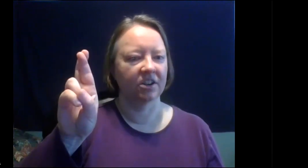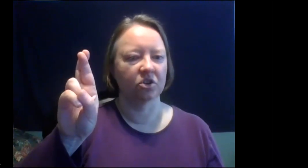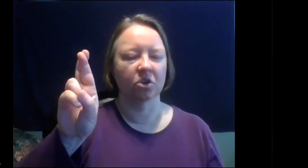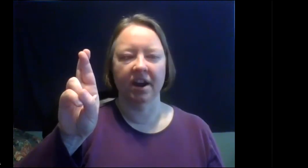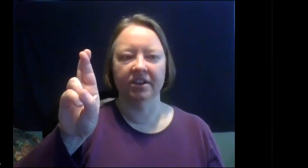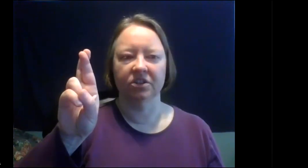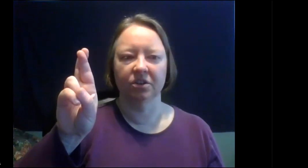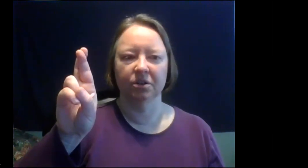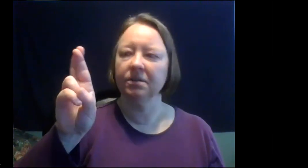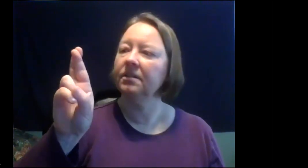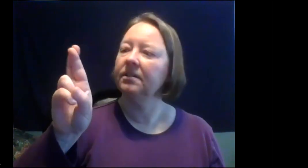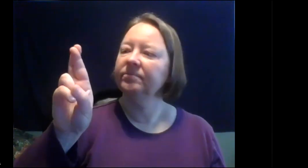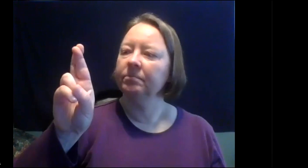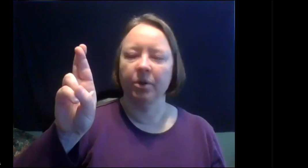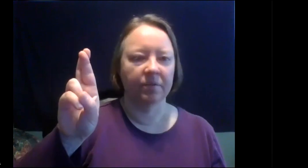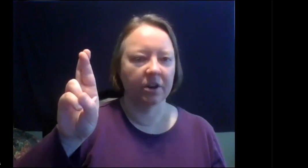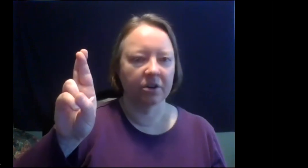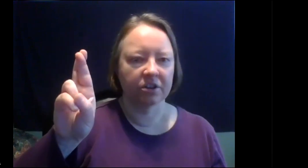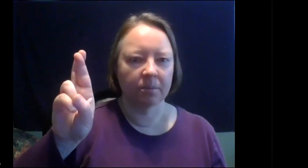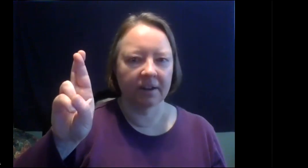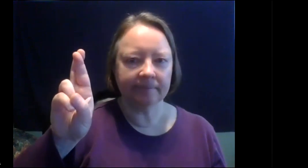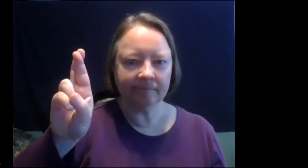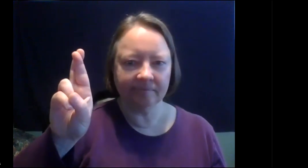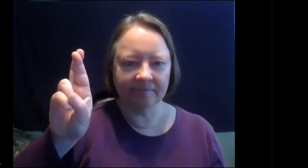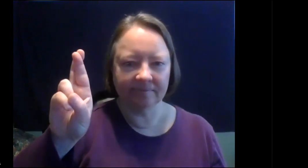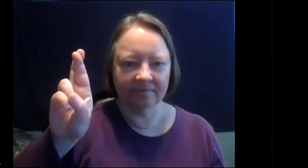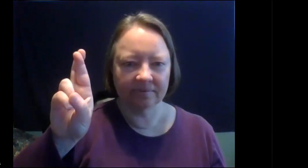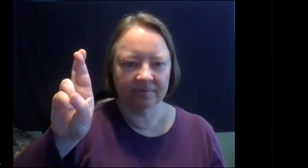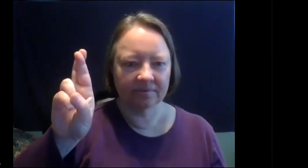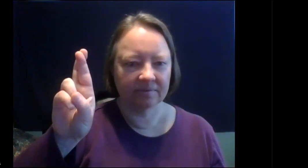is you cross your pointer finger and toe man.